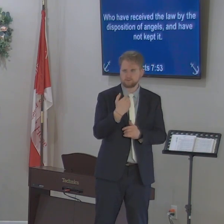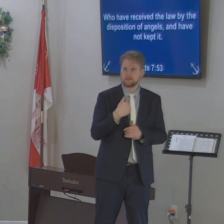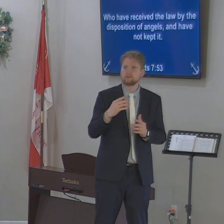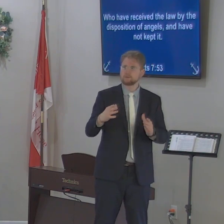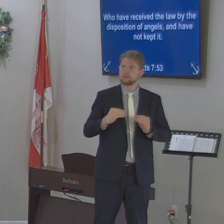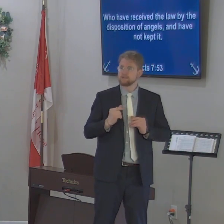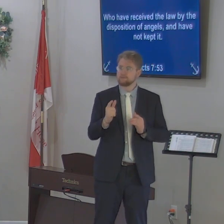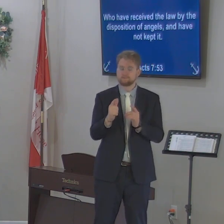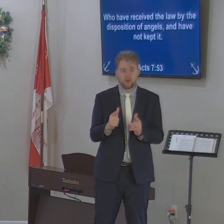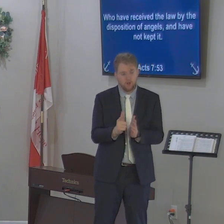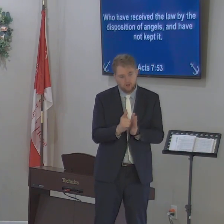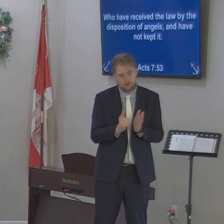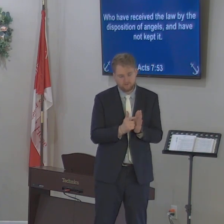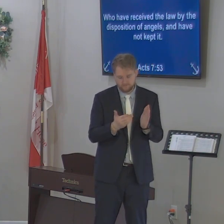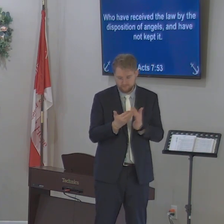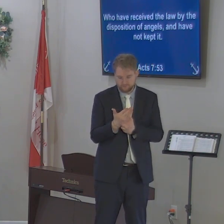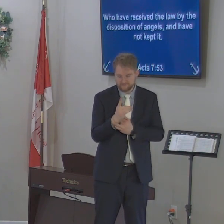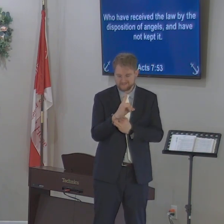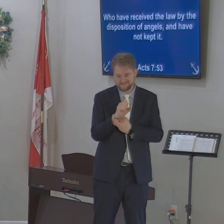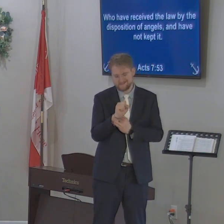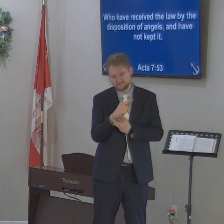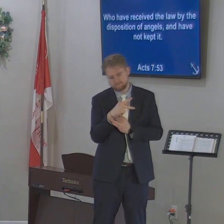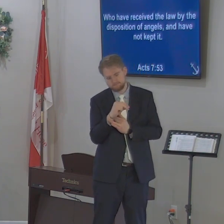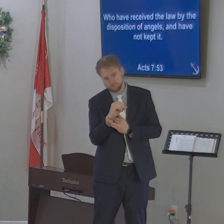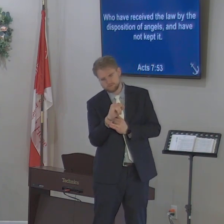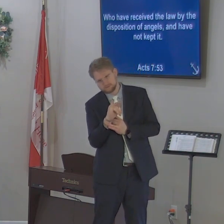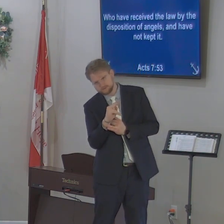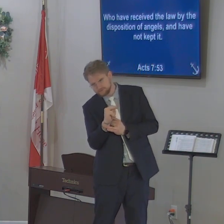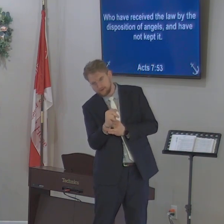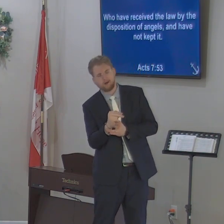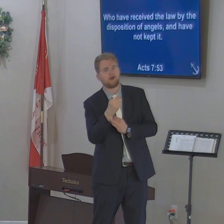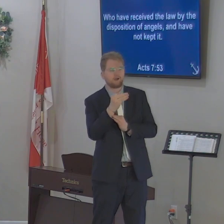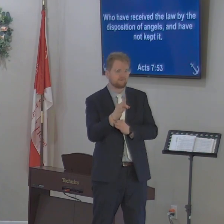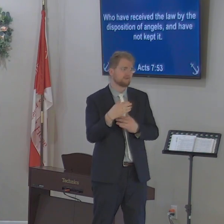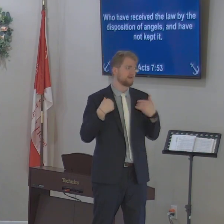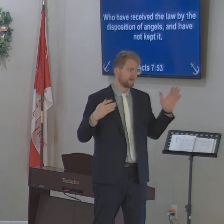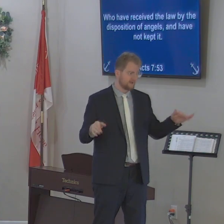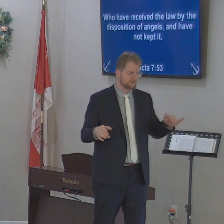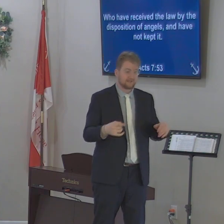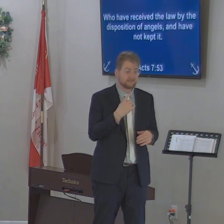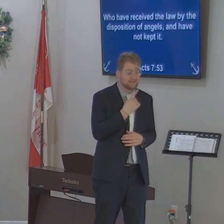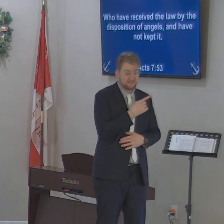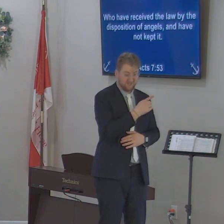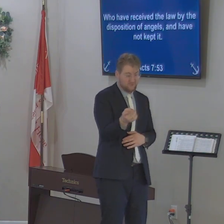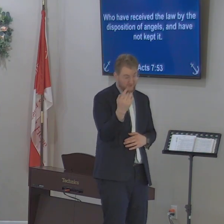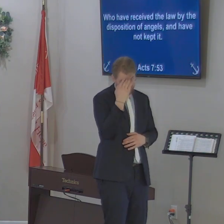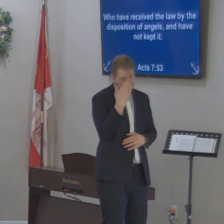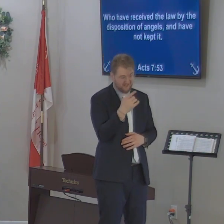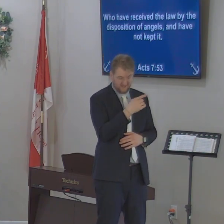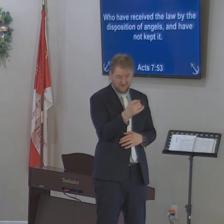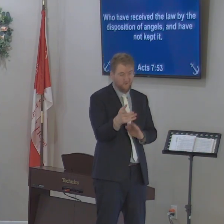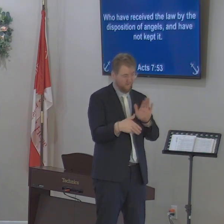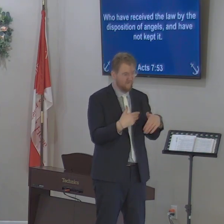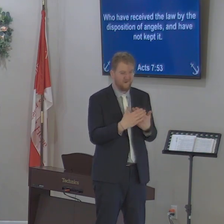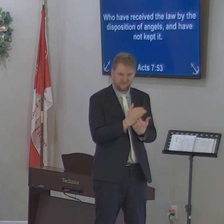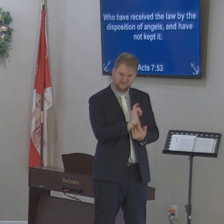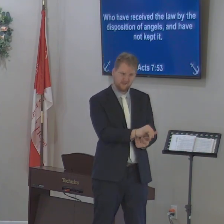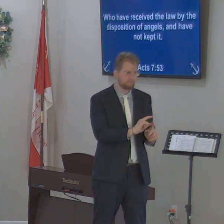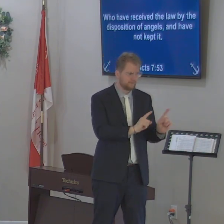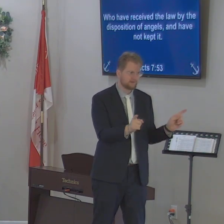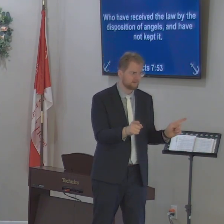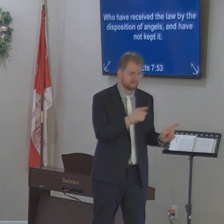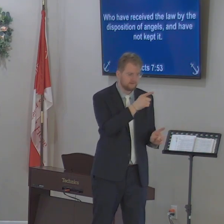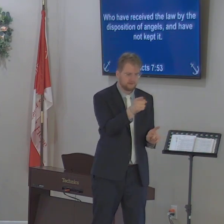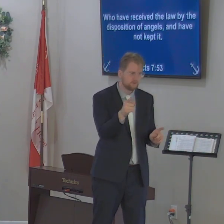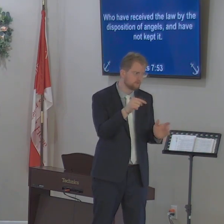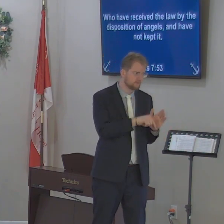the disposition of the angels and have not kept it." Y'all people think you're all that. And you killed Jesus and ain't kept